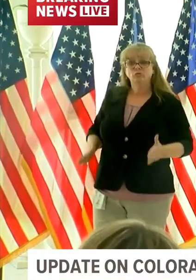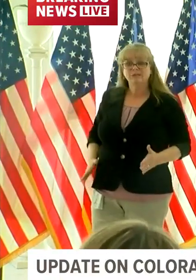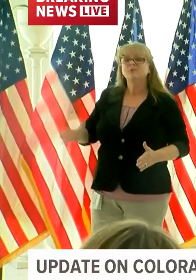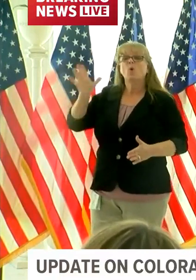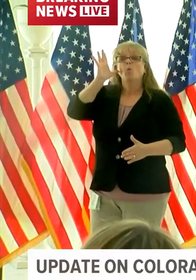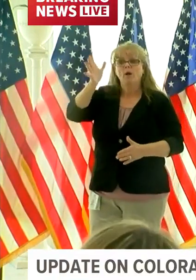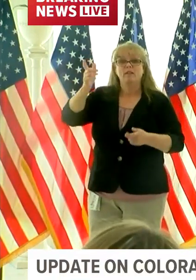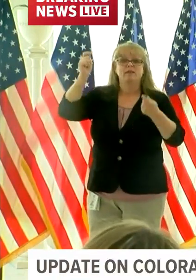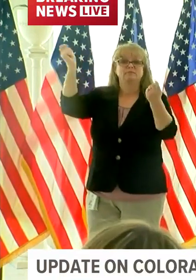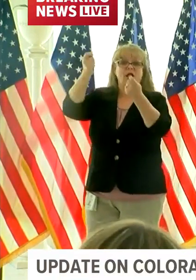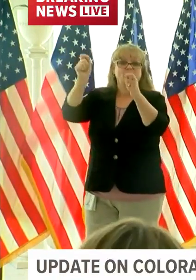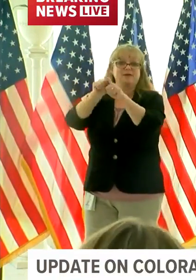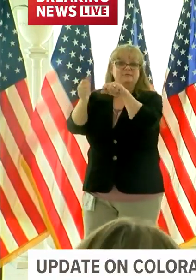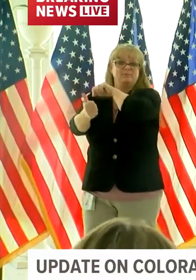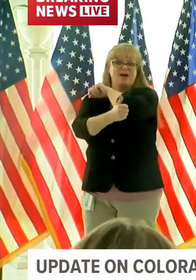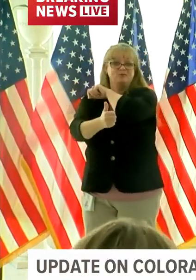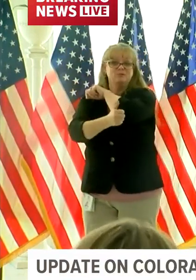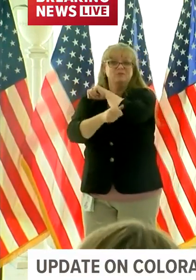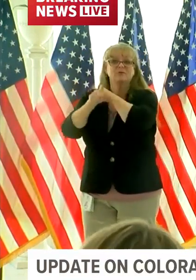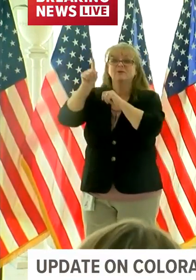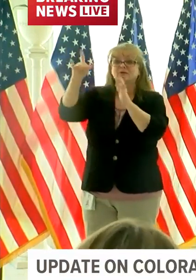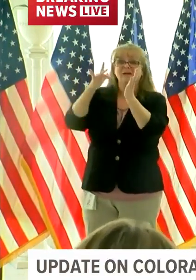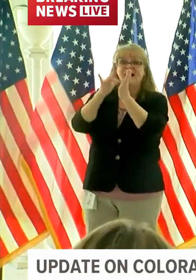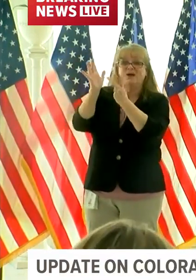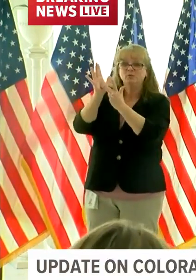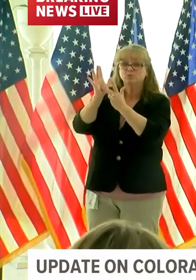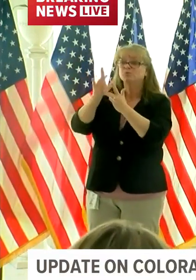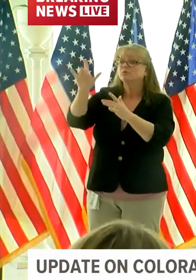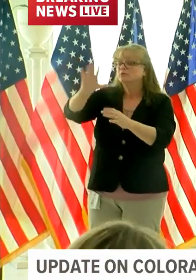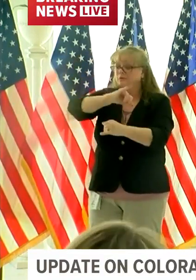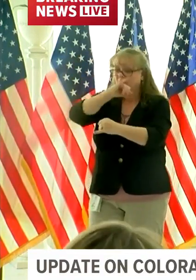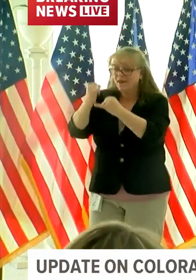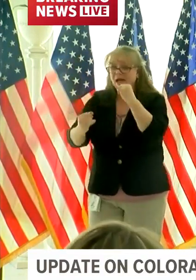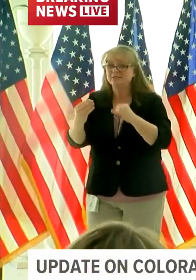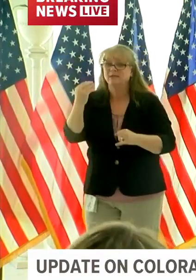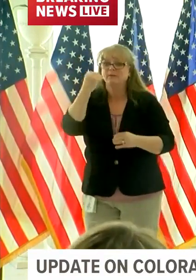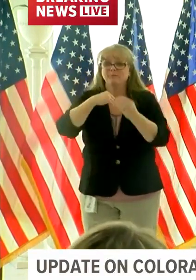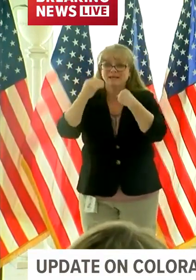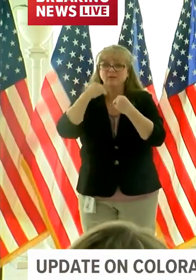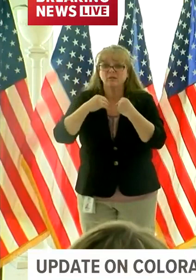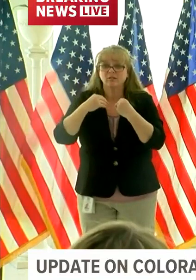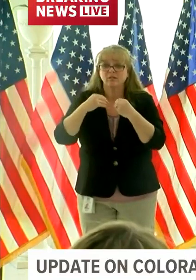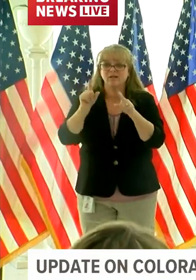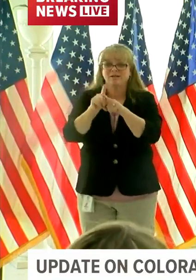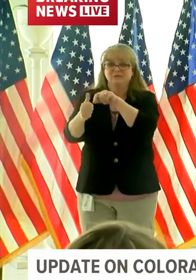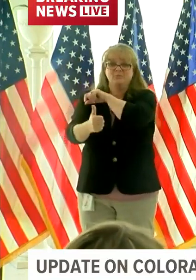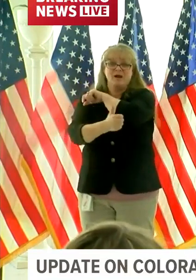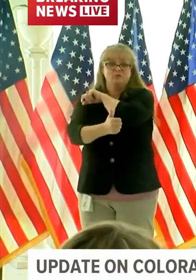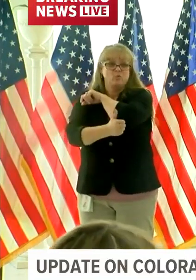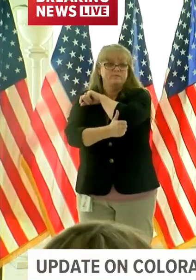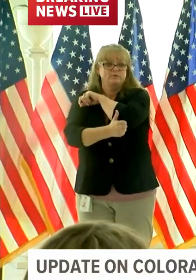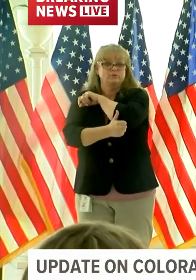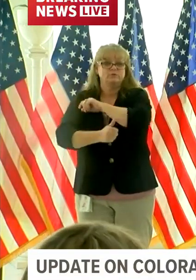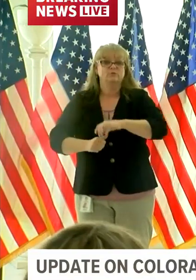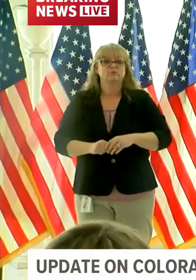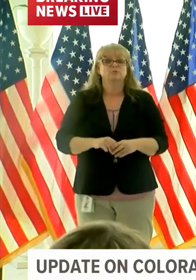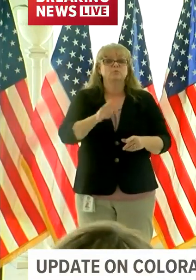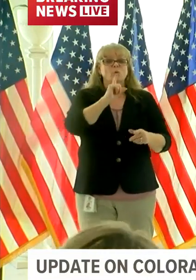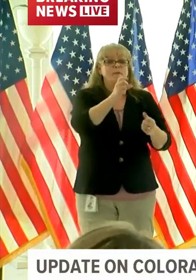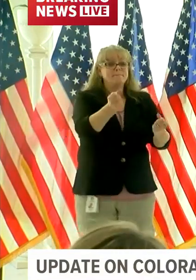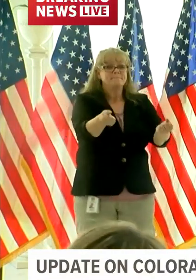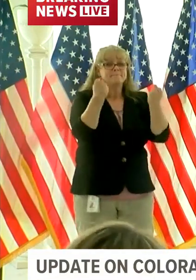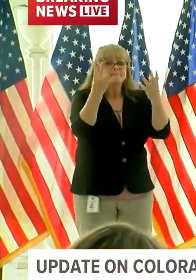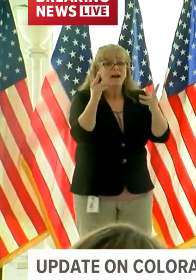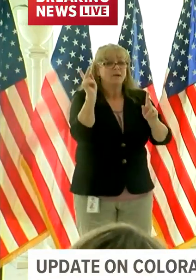Seder, and many members of the Christian faith are invited into Jewish homes to help observe this meaningful